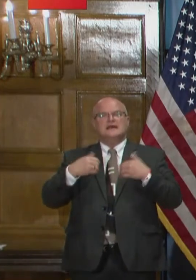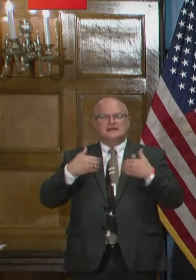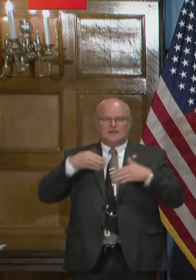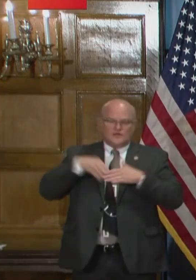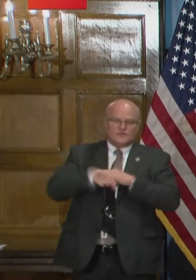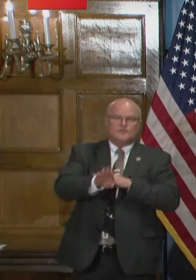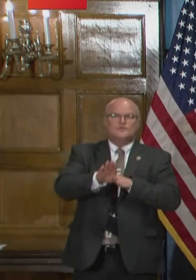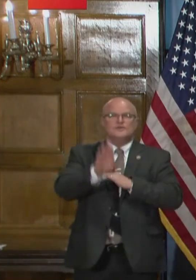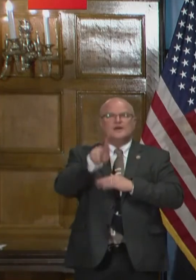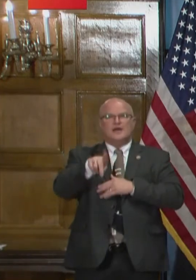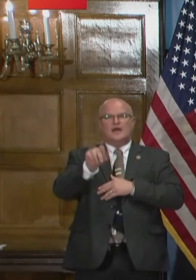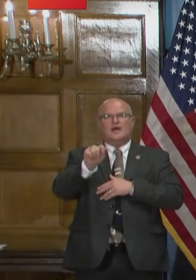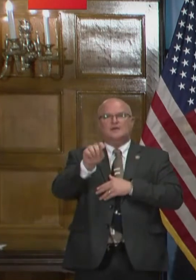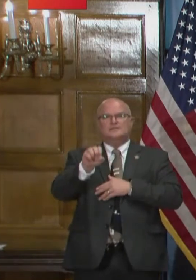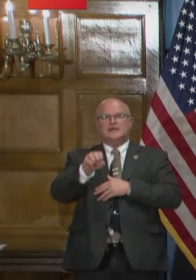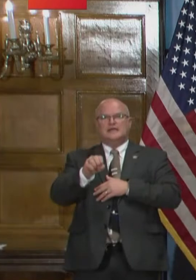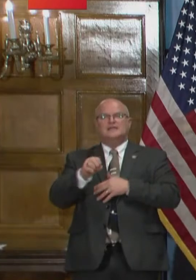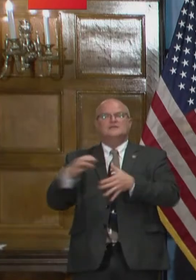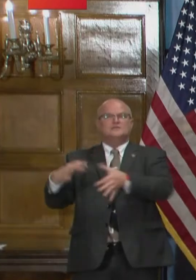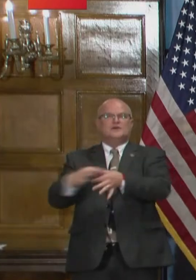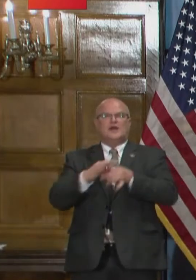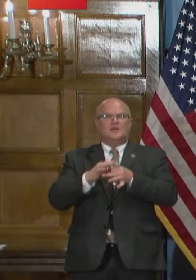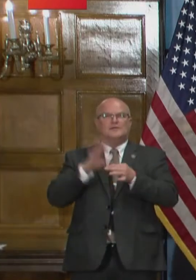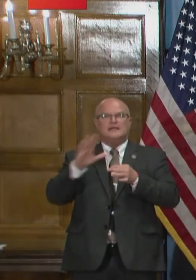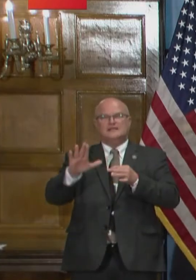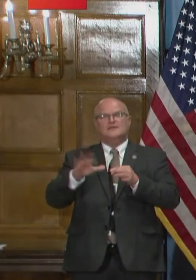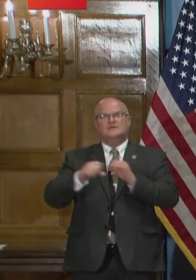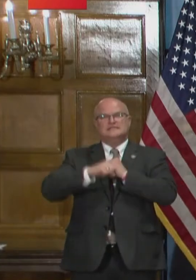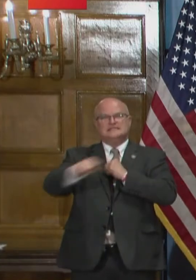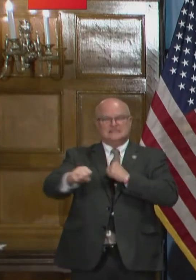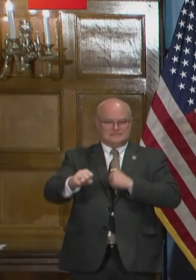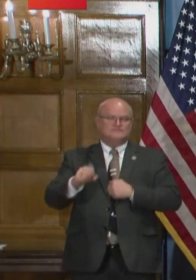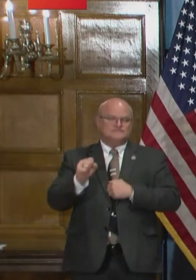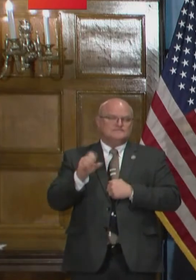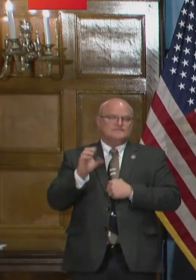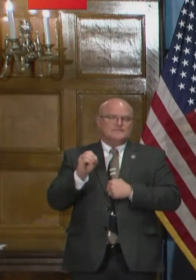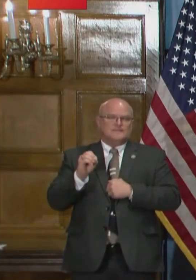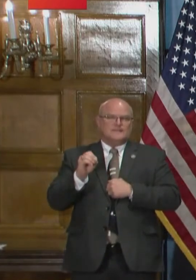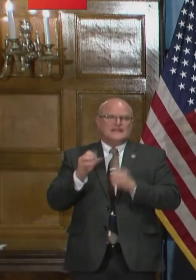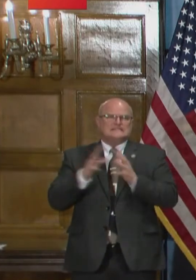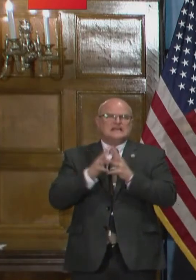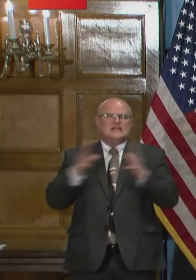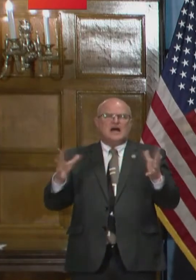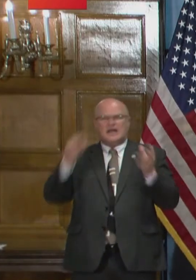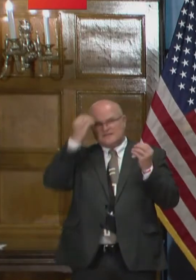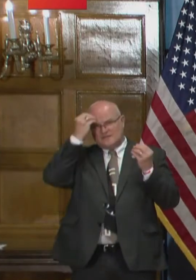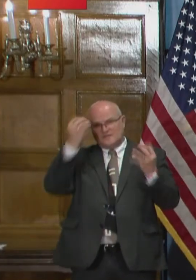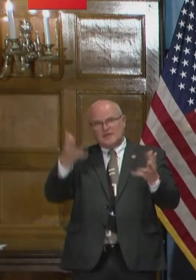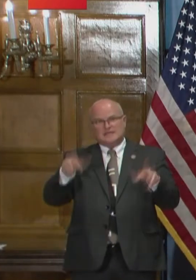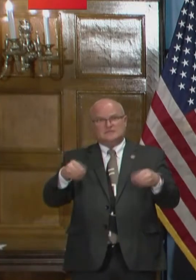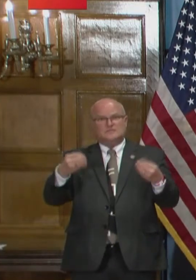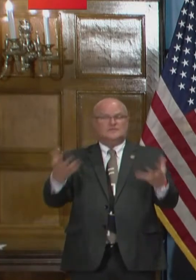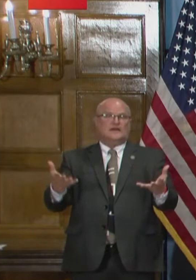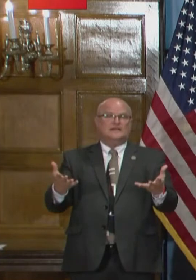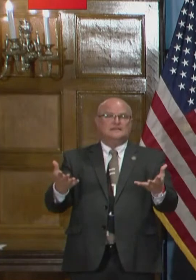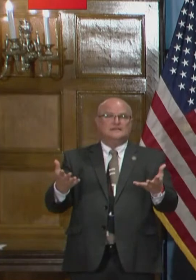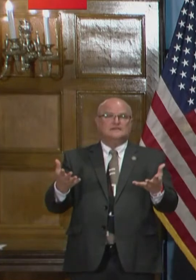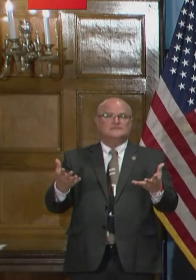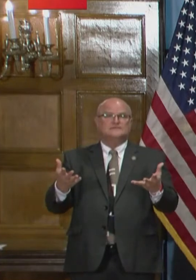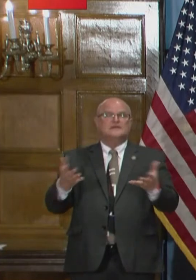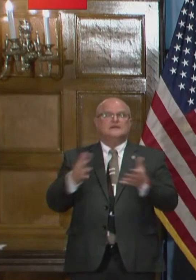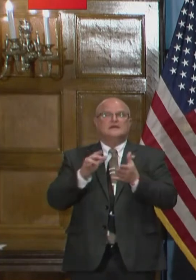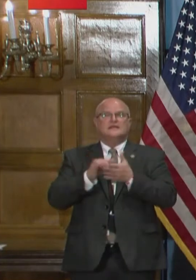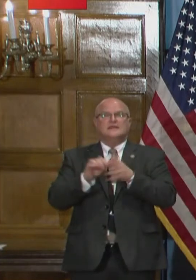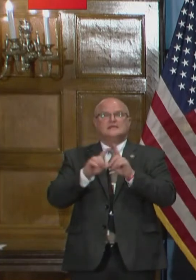to accommodate those revisions and extensions. So there's a lot of information to provide there.